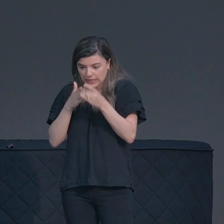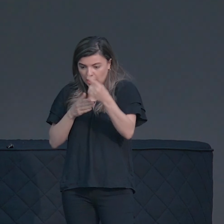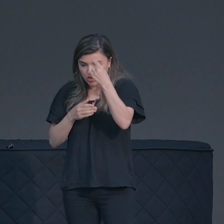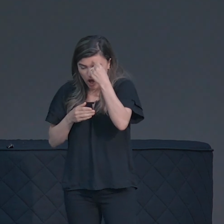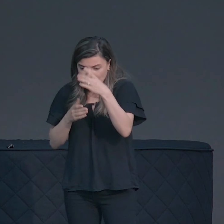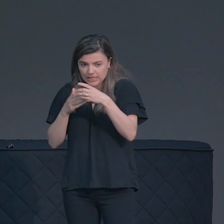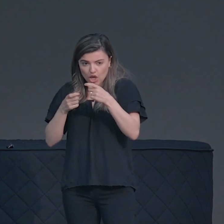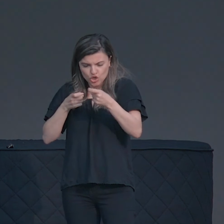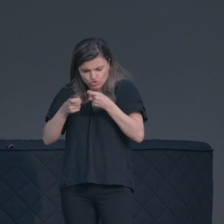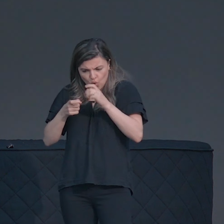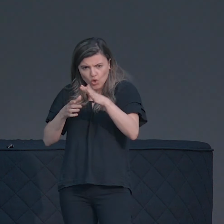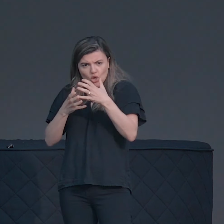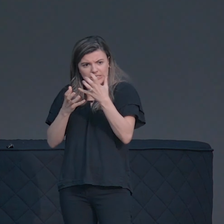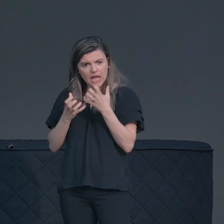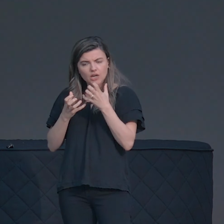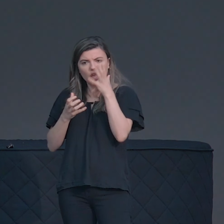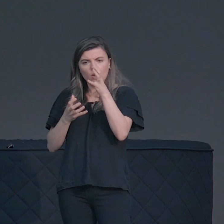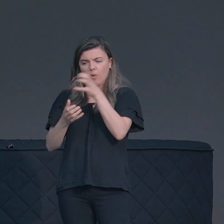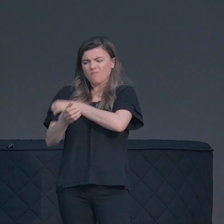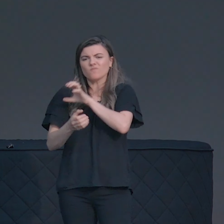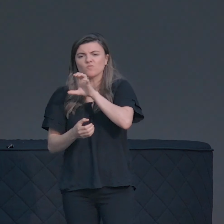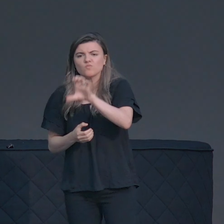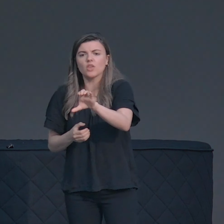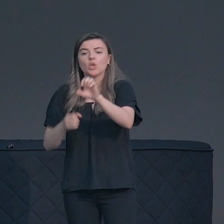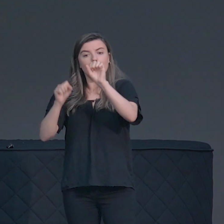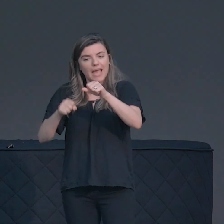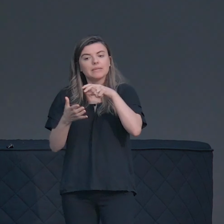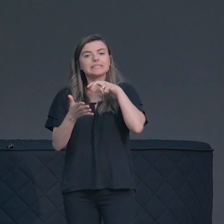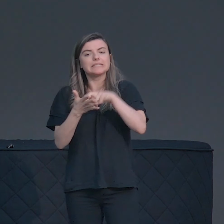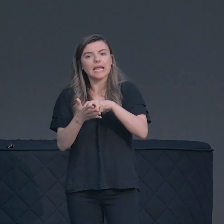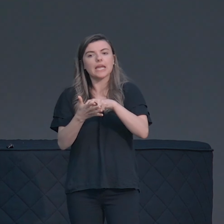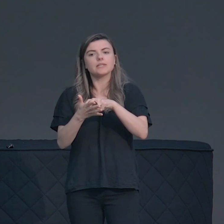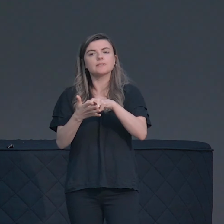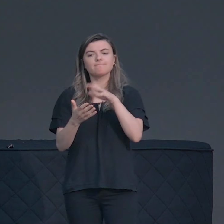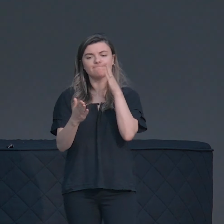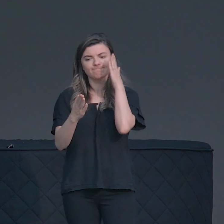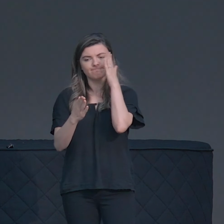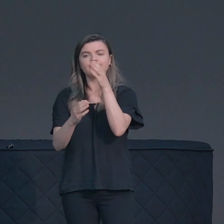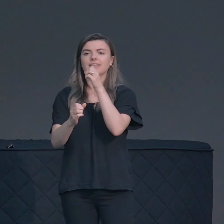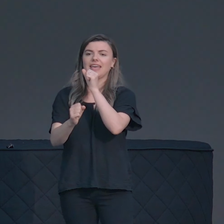your desires, it will strengthen you to stand against temptation.